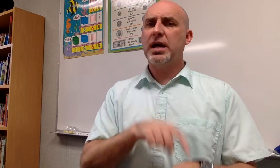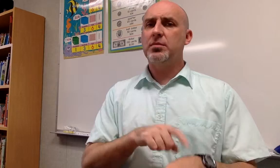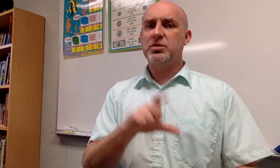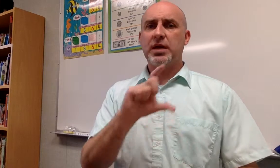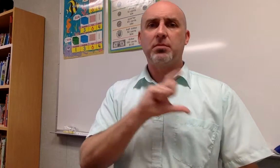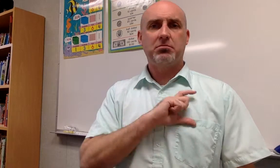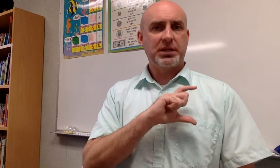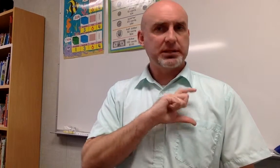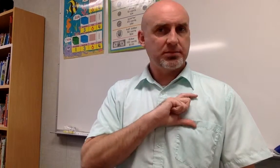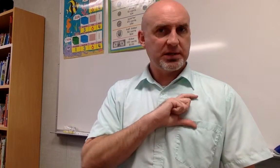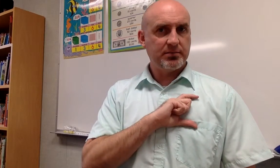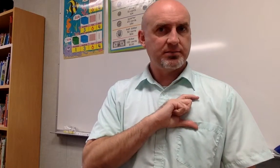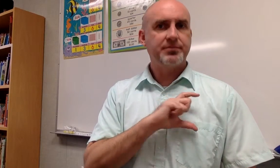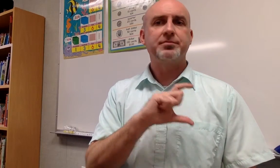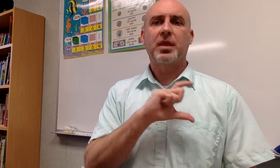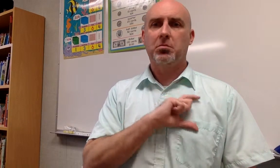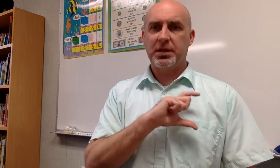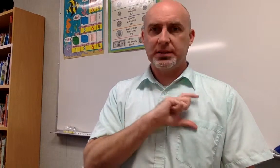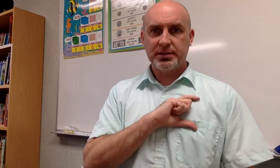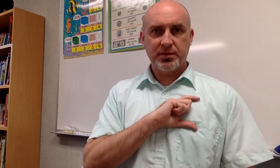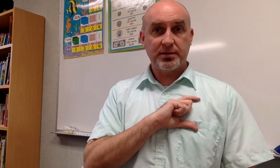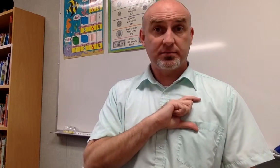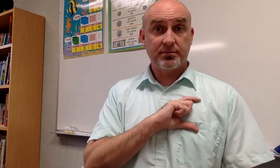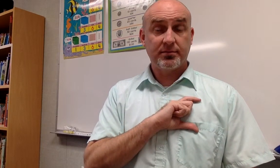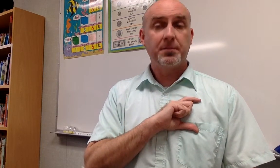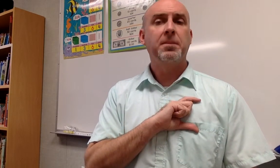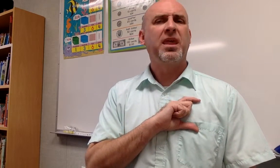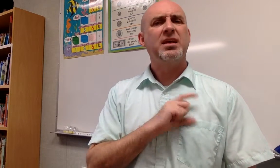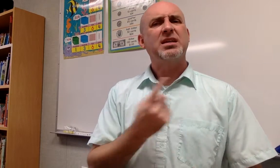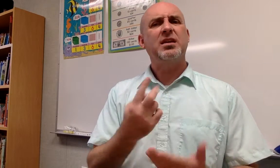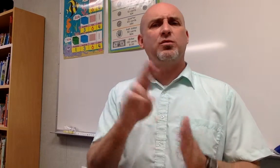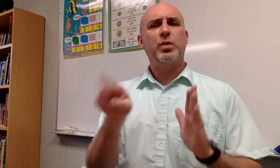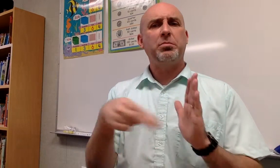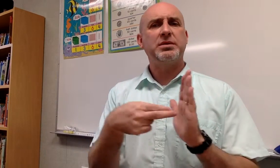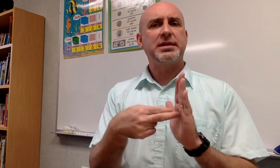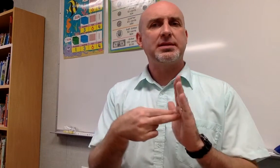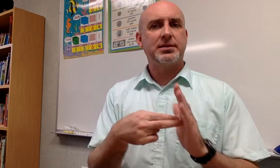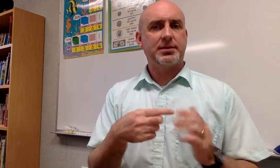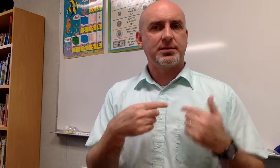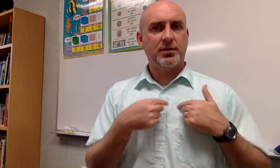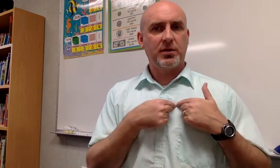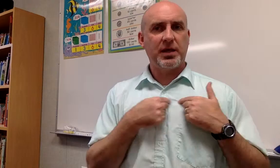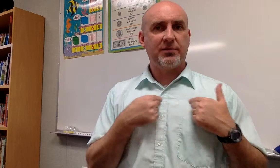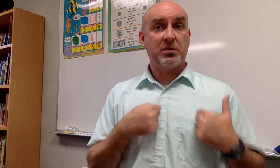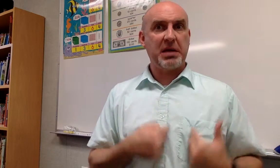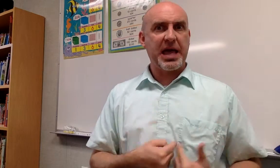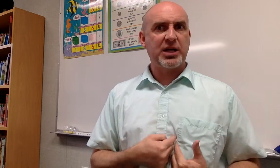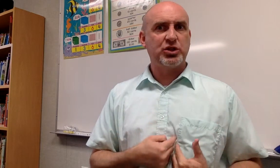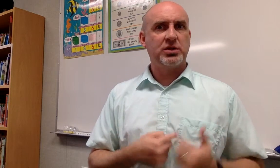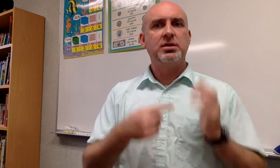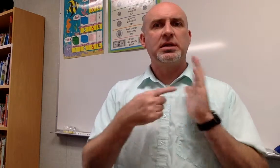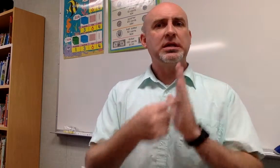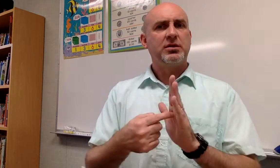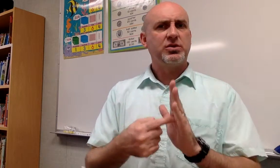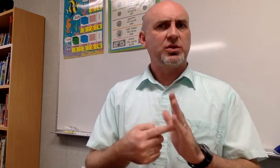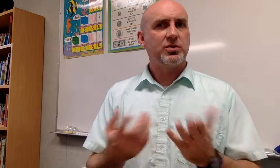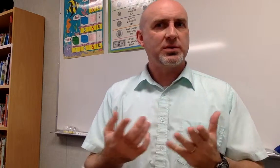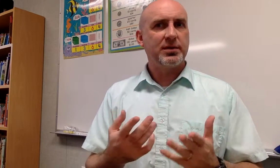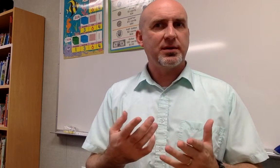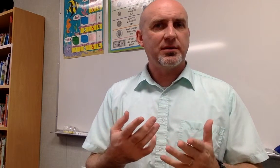times you tap policeman, policeman. Kind of represents, they have the badge that shows that